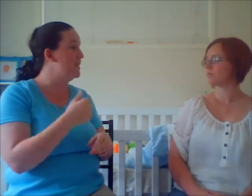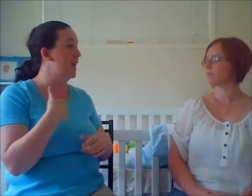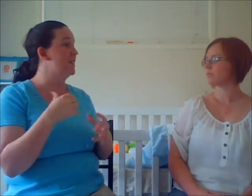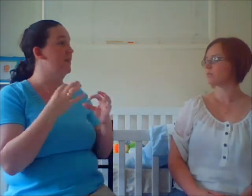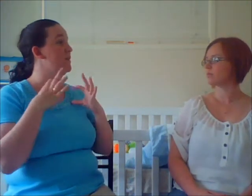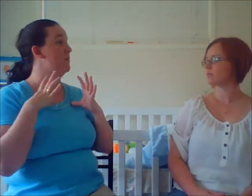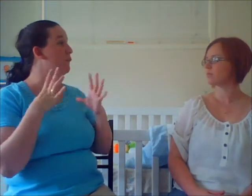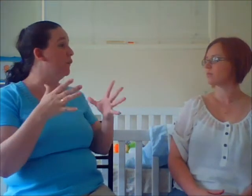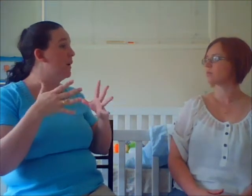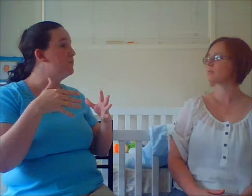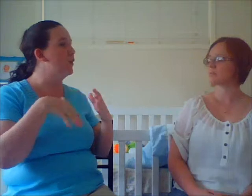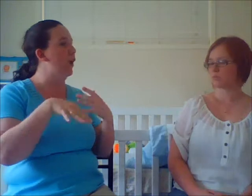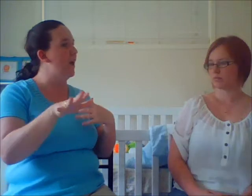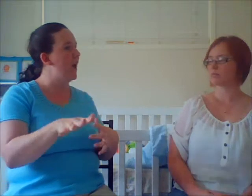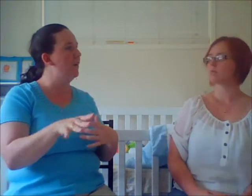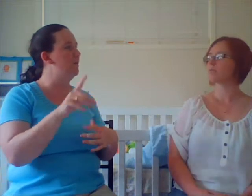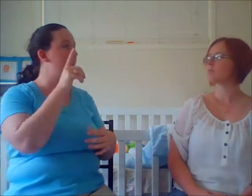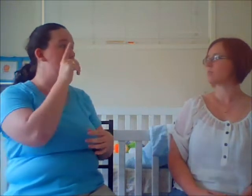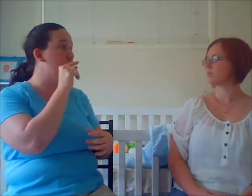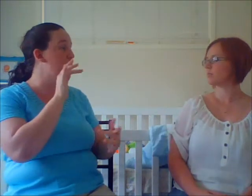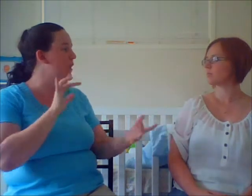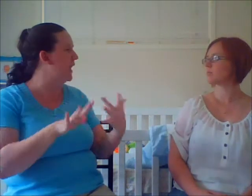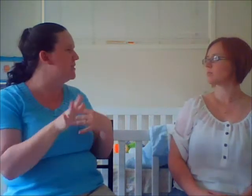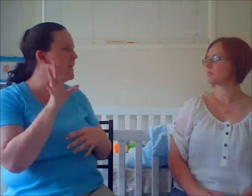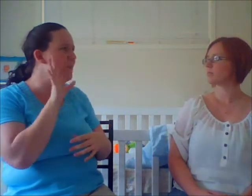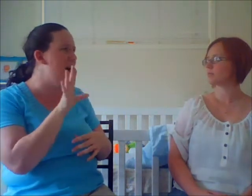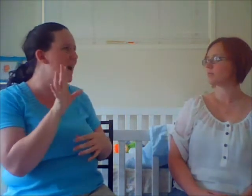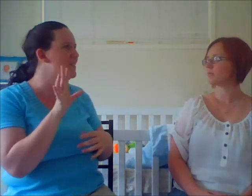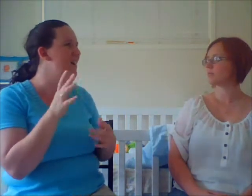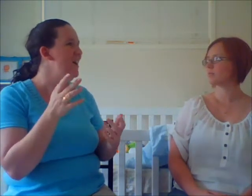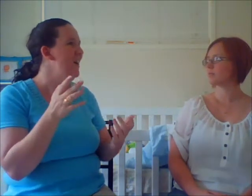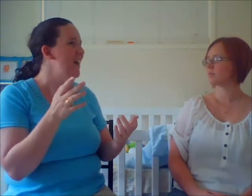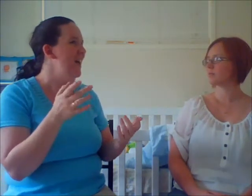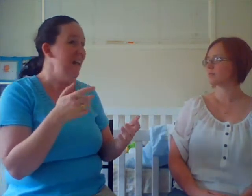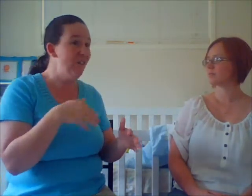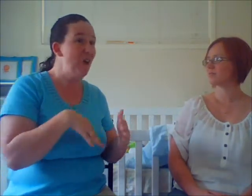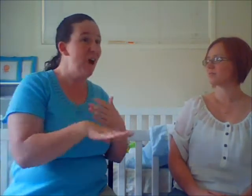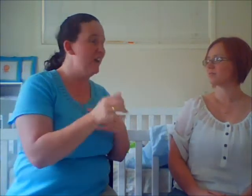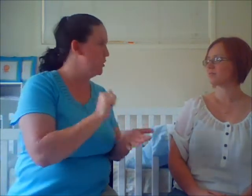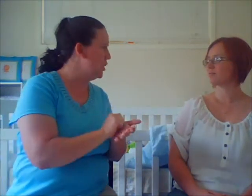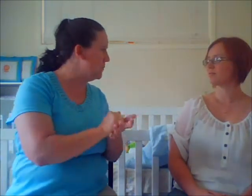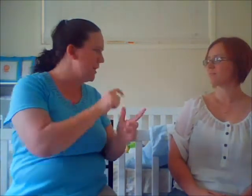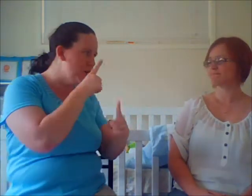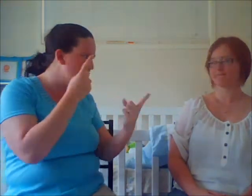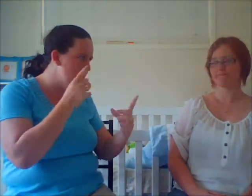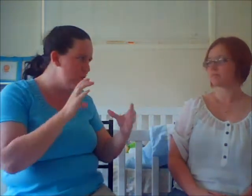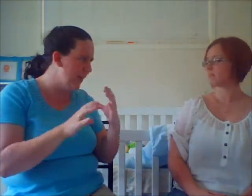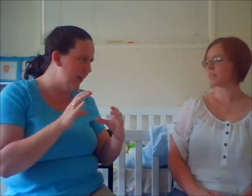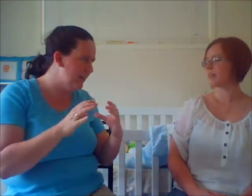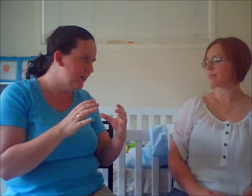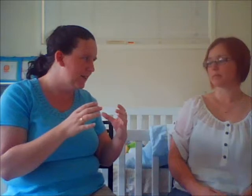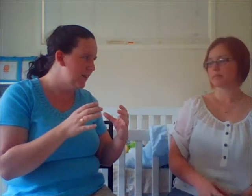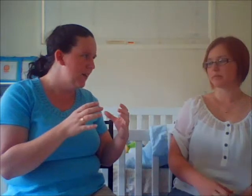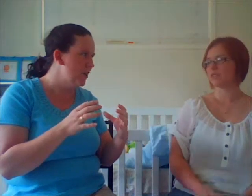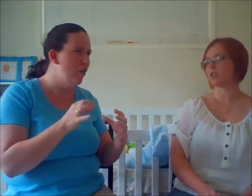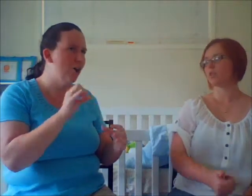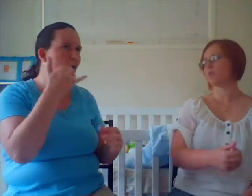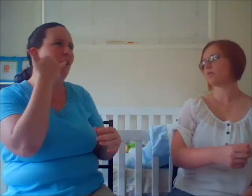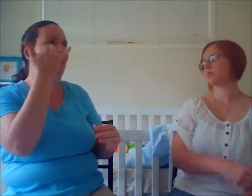us. It gives them the freedom to go out and be able to communicate. Because in the past, if they were out at the shops, they couldn't communicate. Not call up and say,